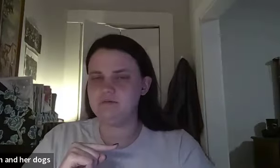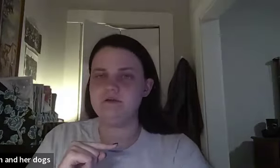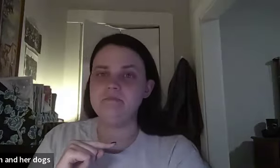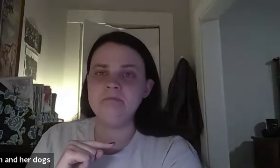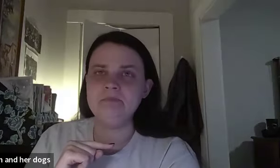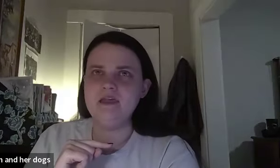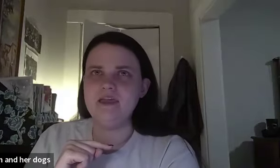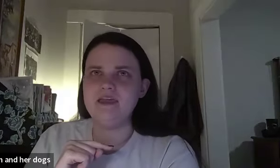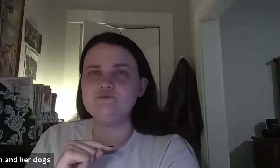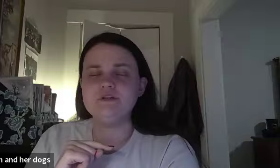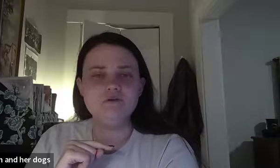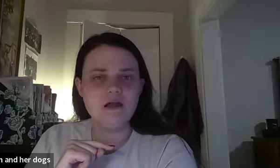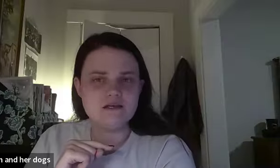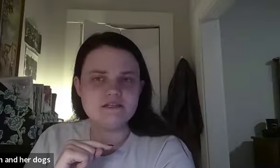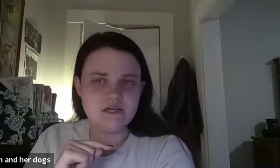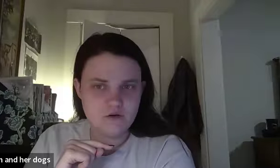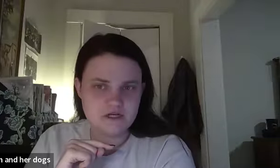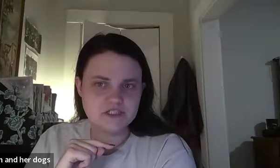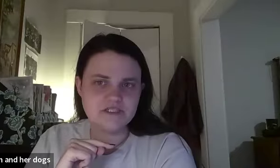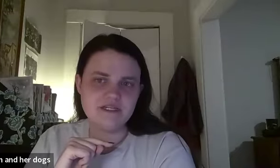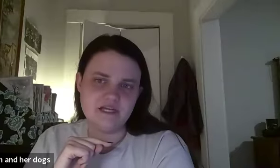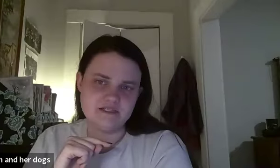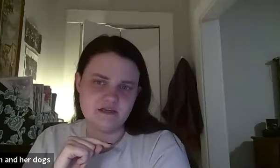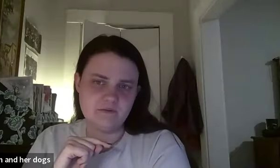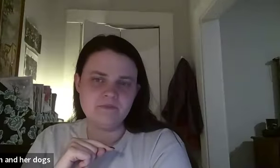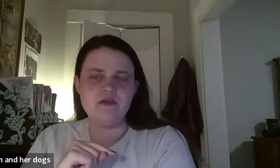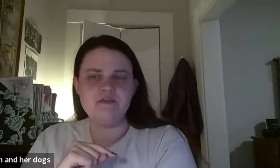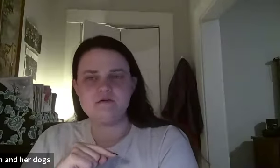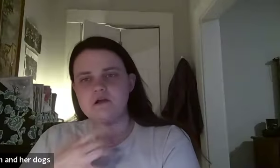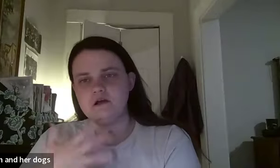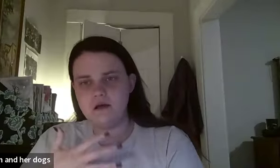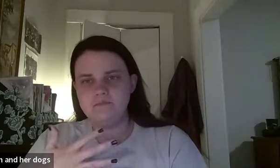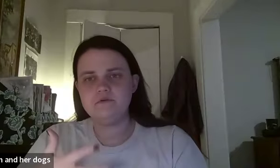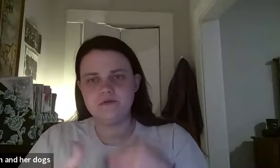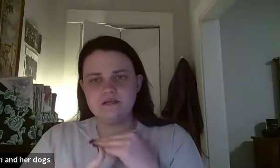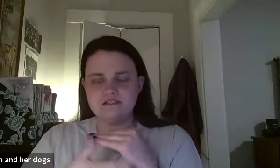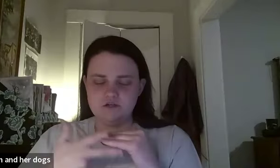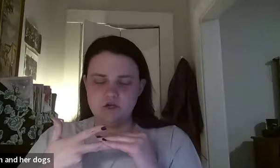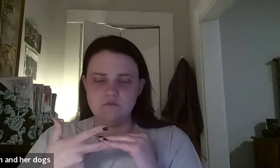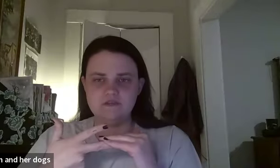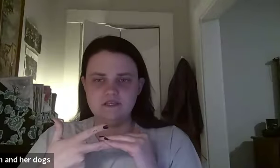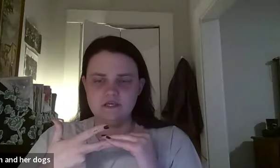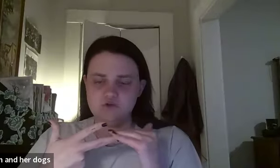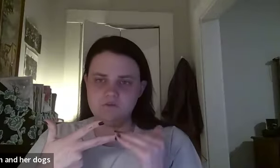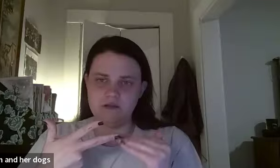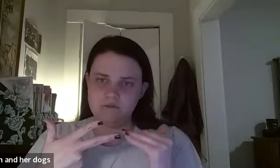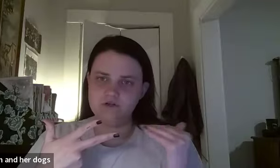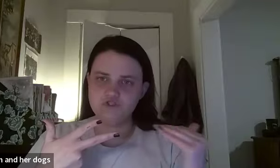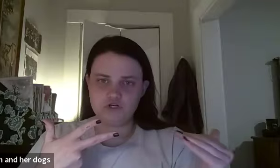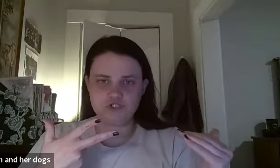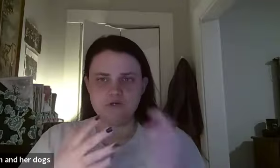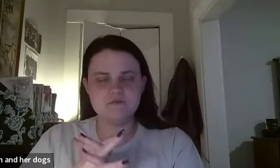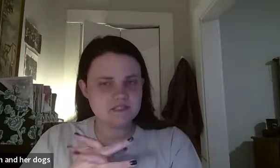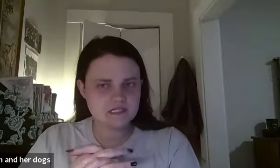here then. Is when you're asking a question in ASL, there are a couple things that go with the grammar structure of the